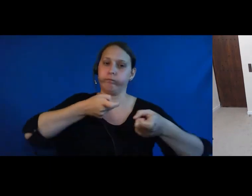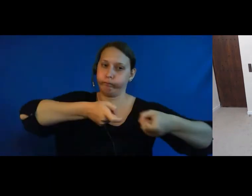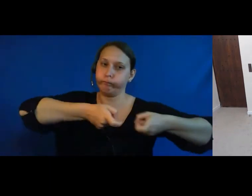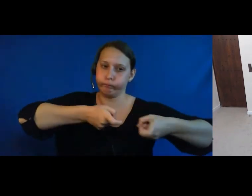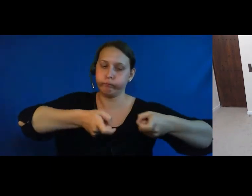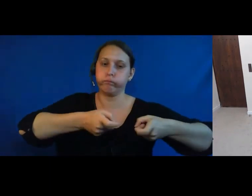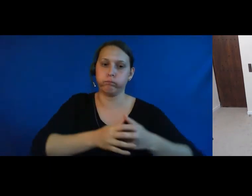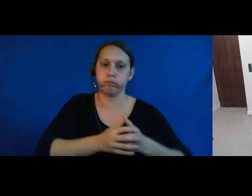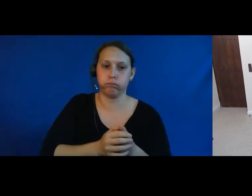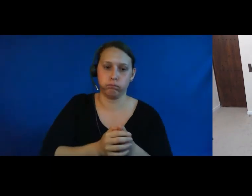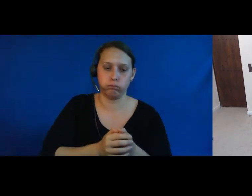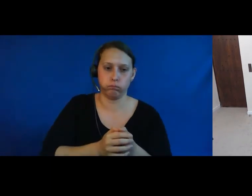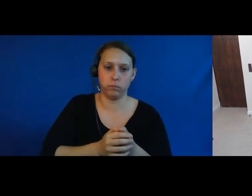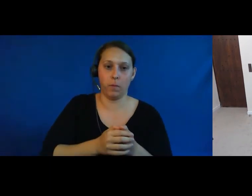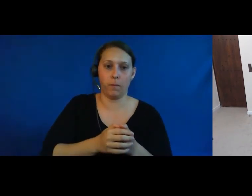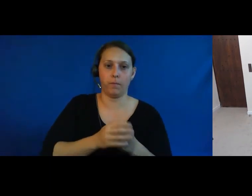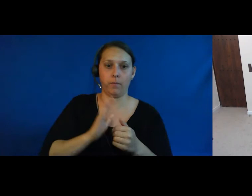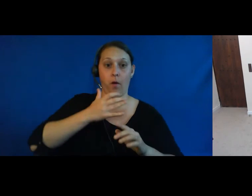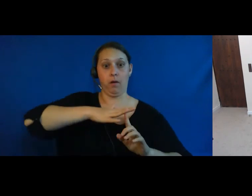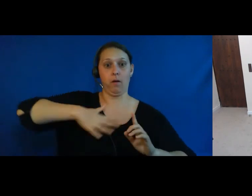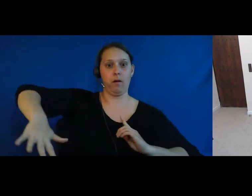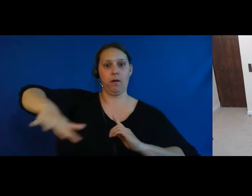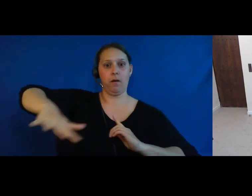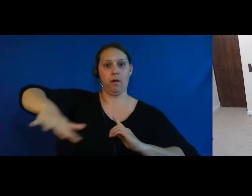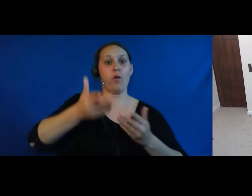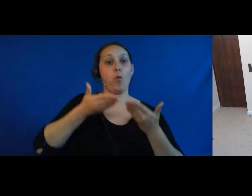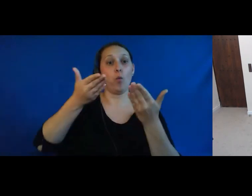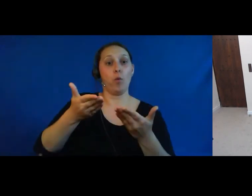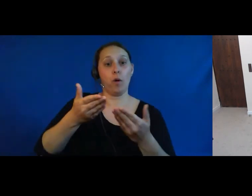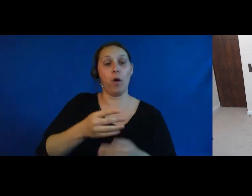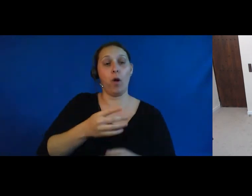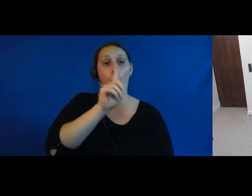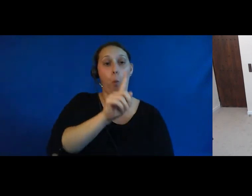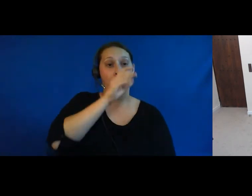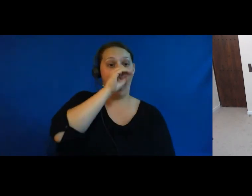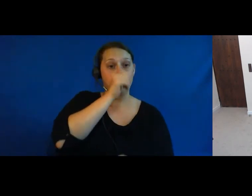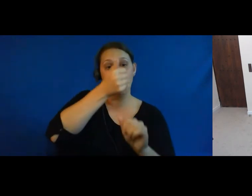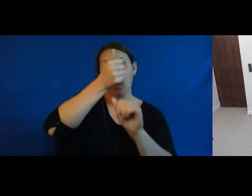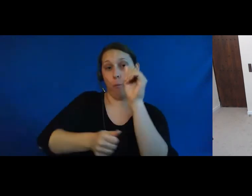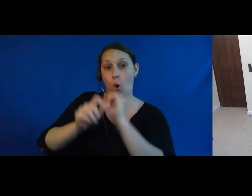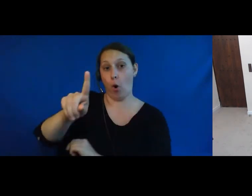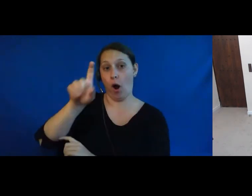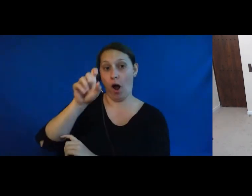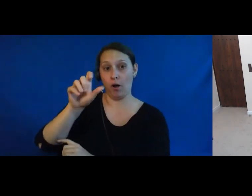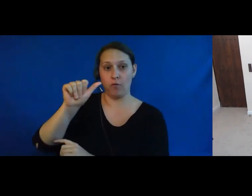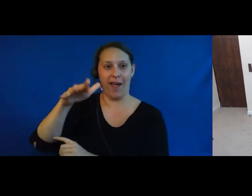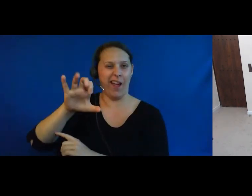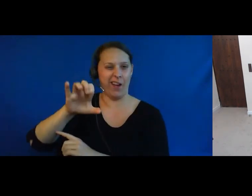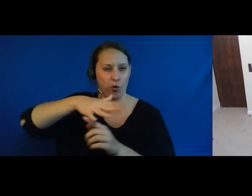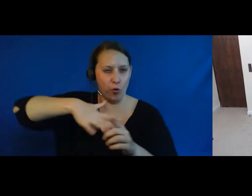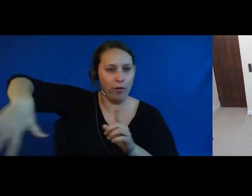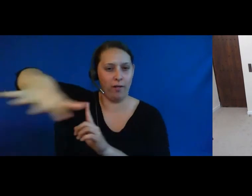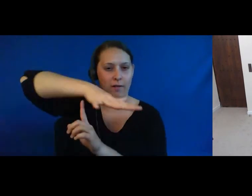called the NEP estate, they recommend that you have one pig per 100 acre to have